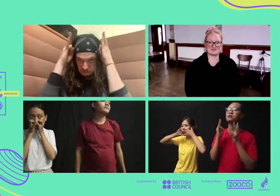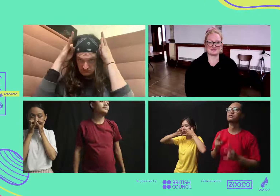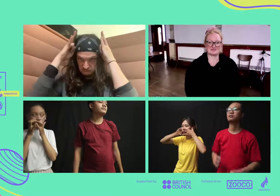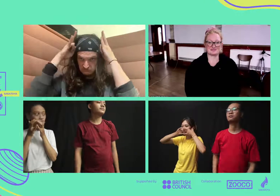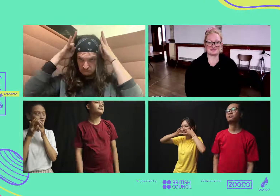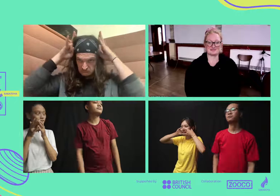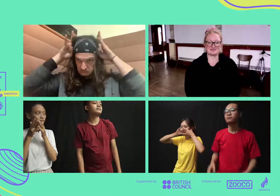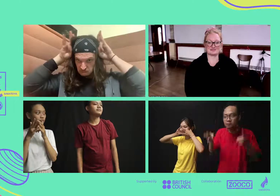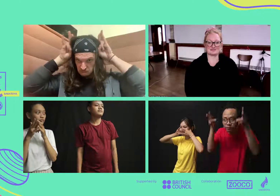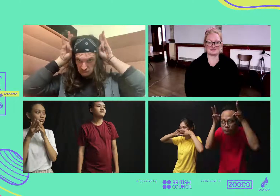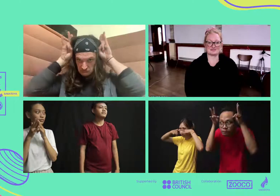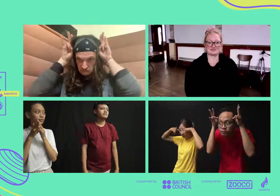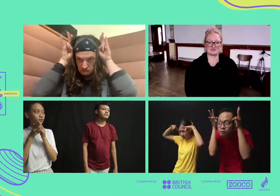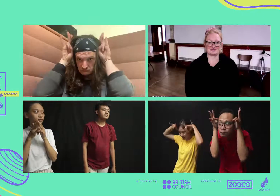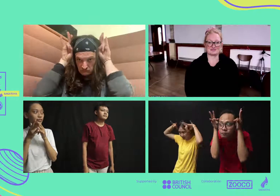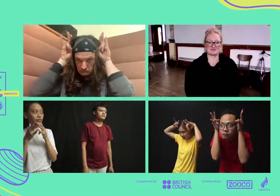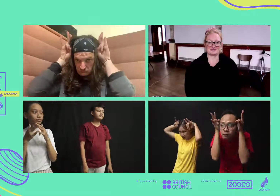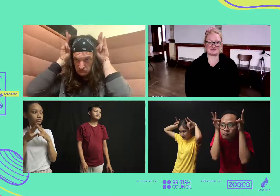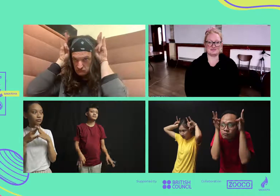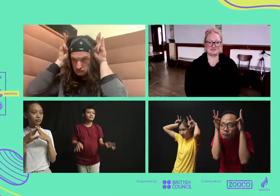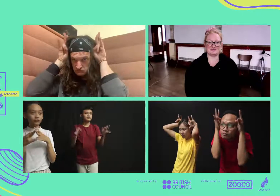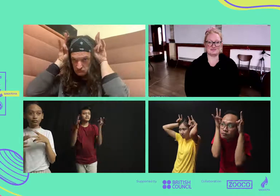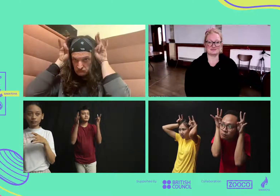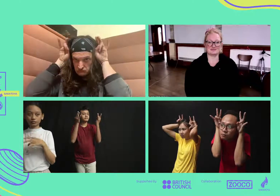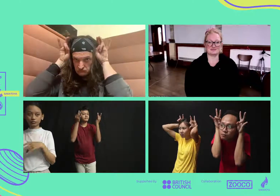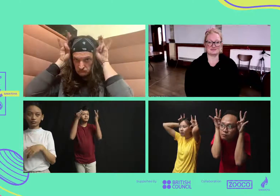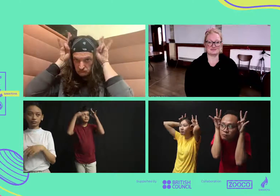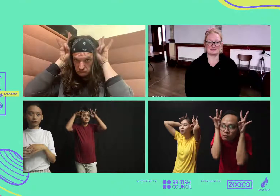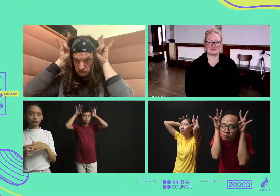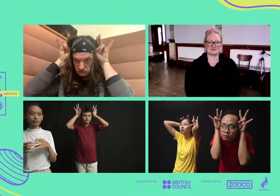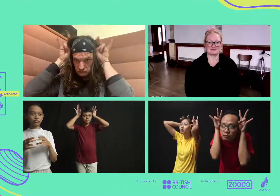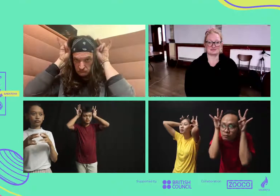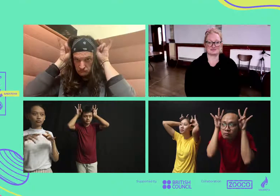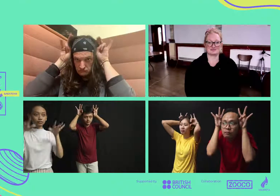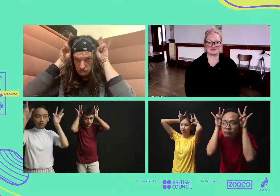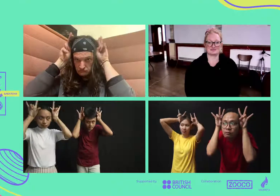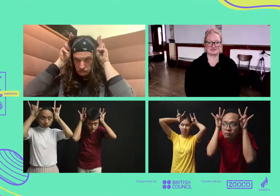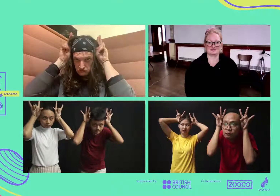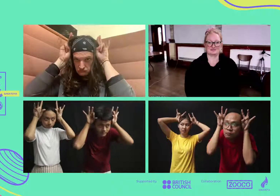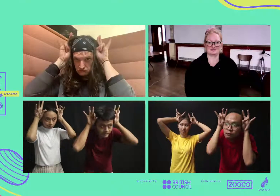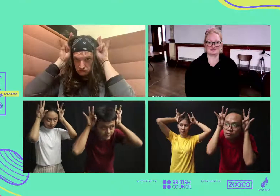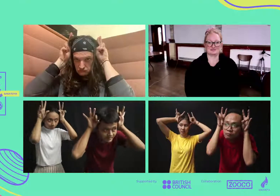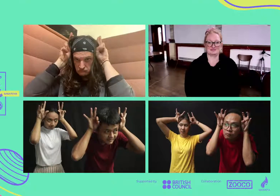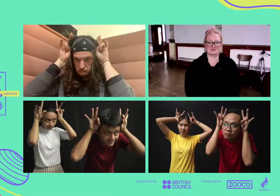so keeping the same hand shape, we now move up the top of the head.